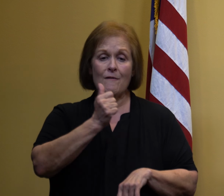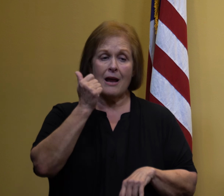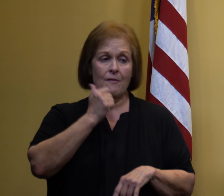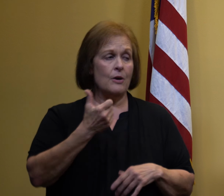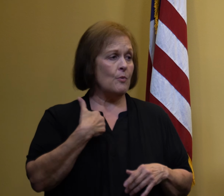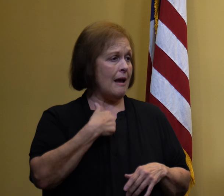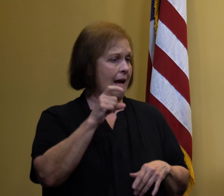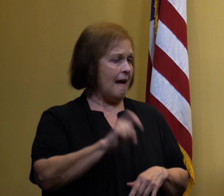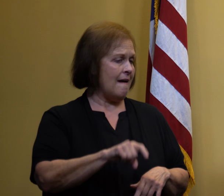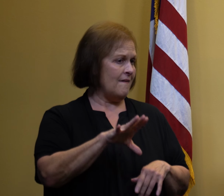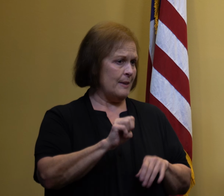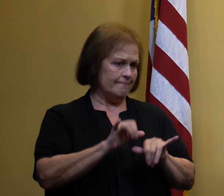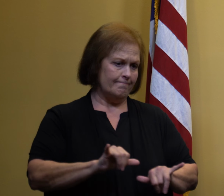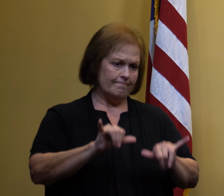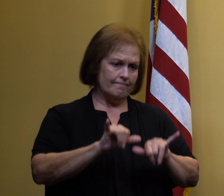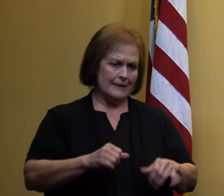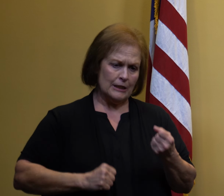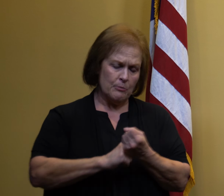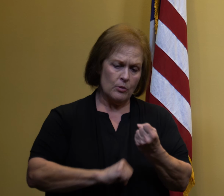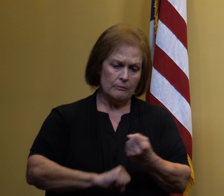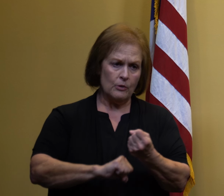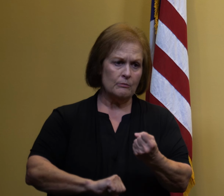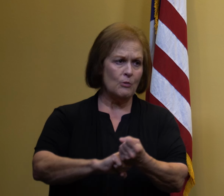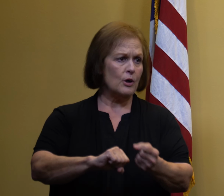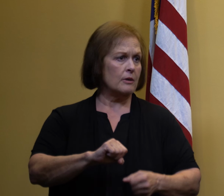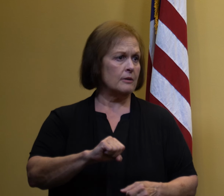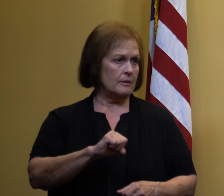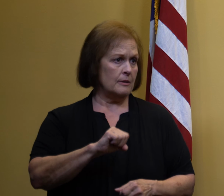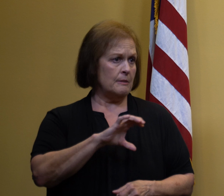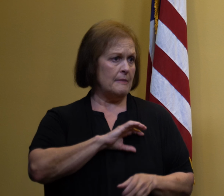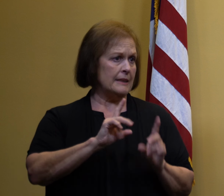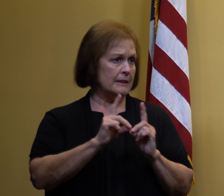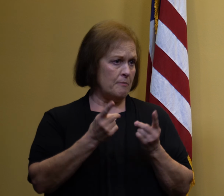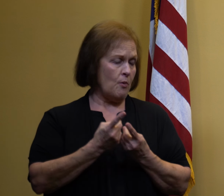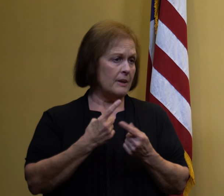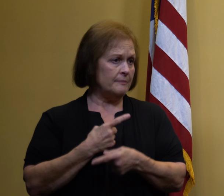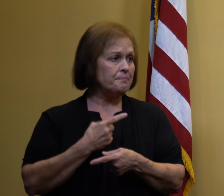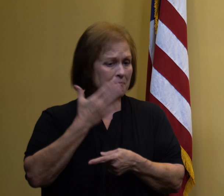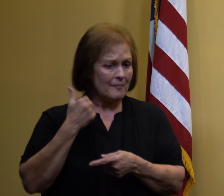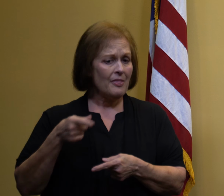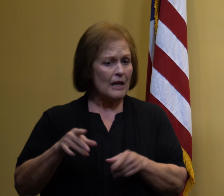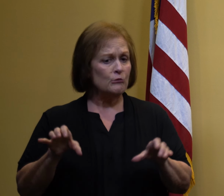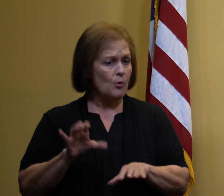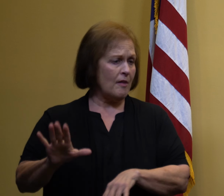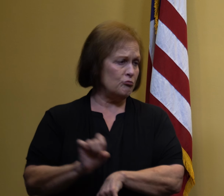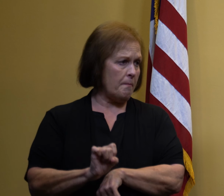to be consistent in our support of the New Orleans Police Department and our officers because they're doing the